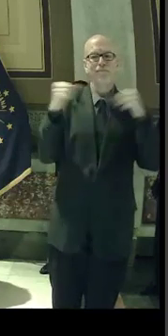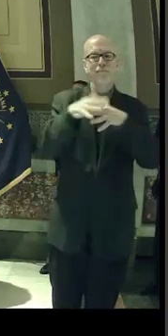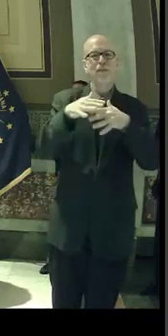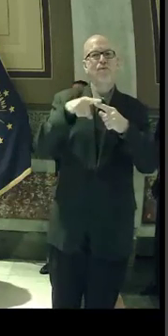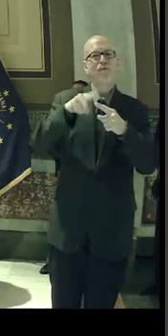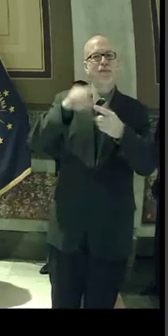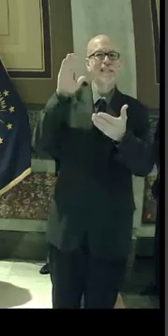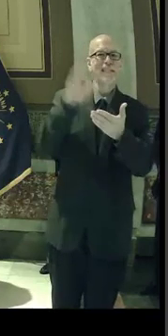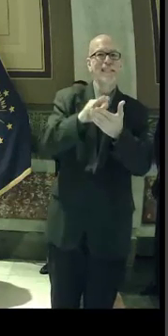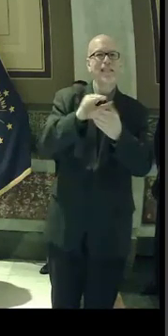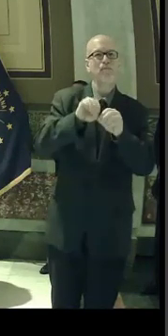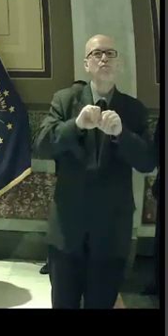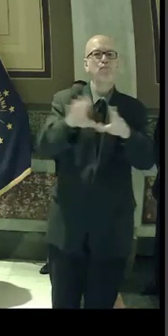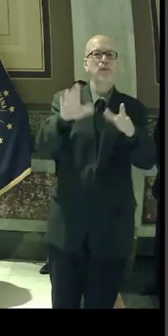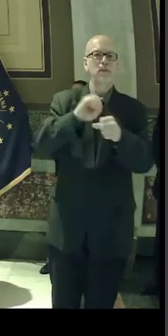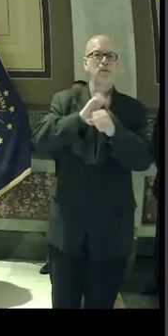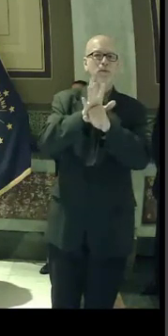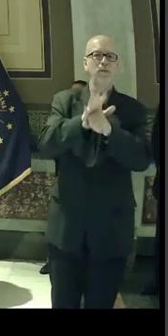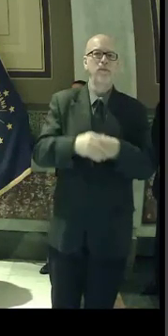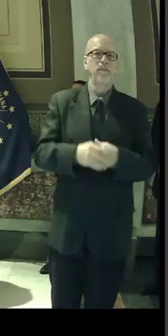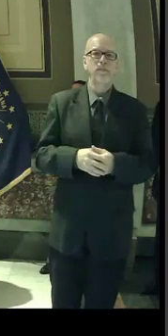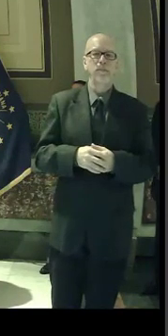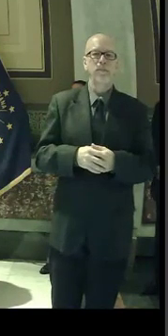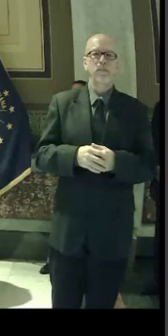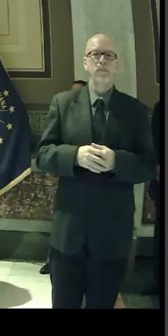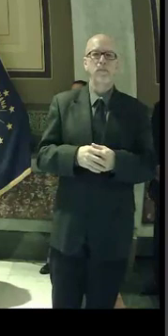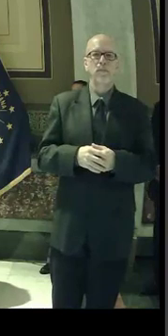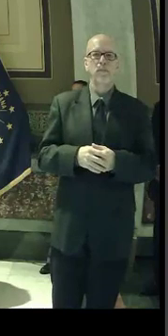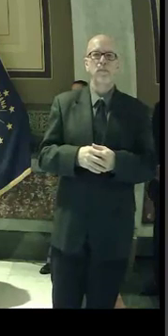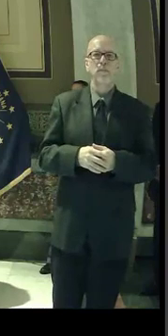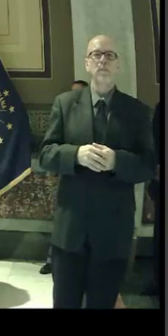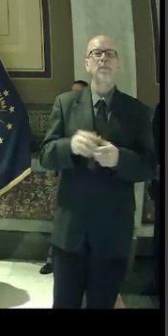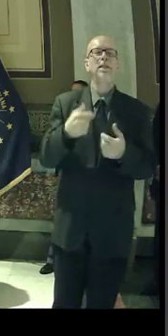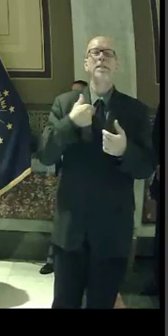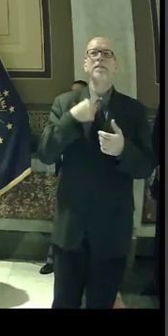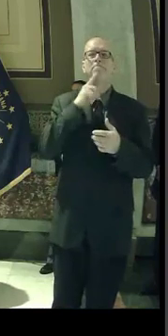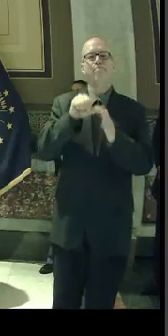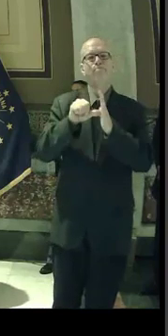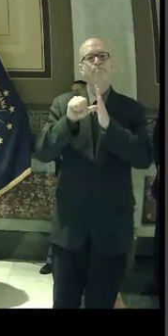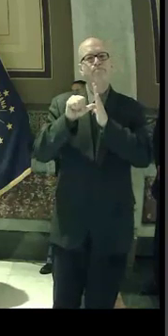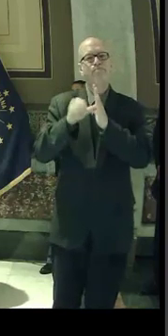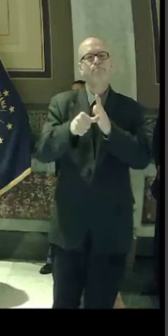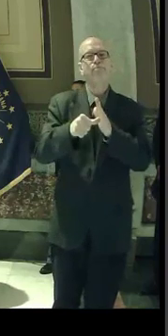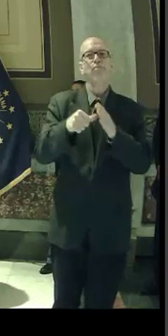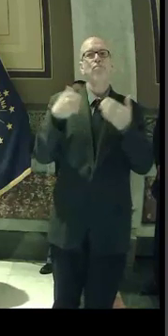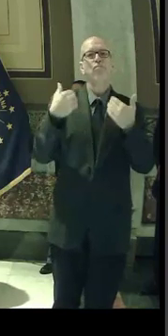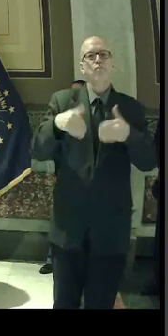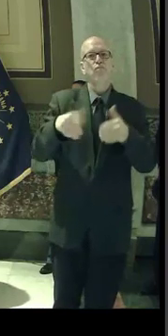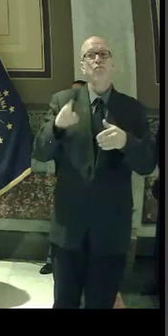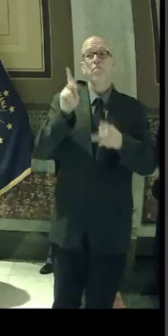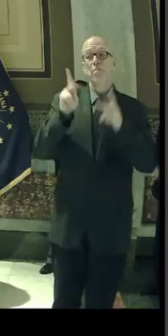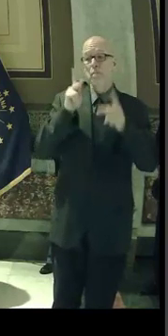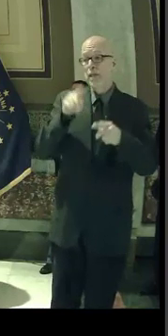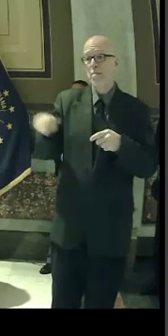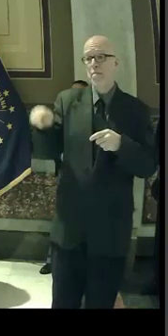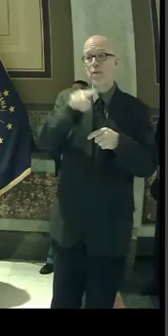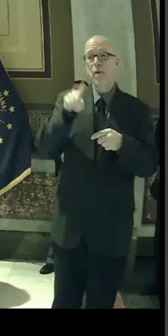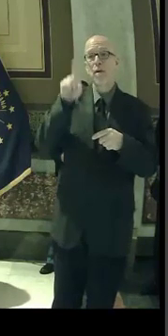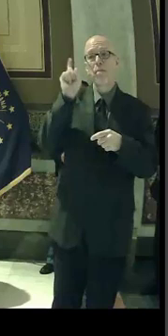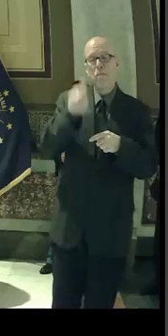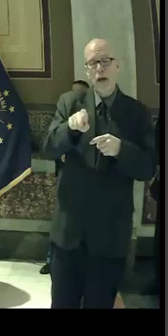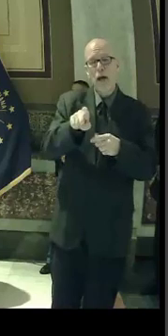of COVID-19. I cannot stress enough how important it is for residents to practice